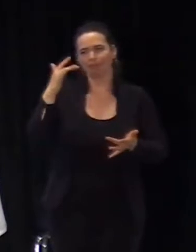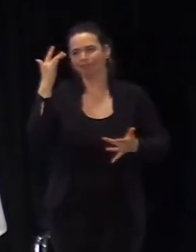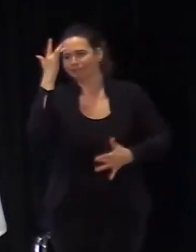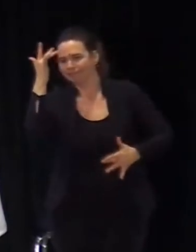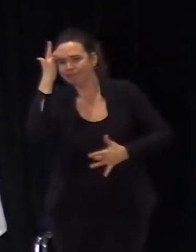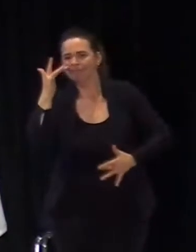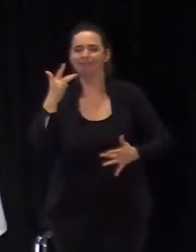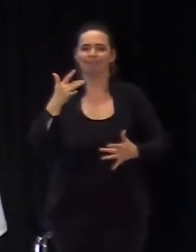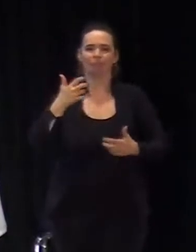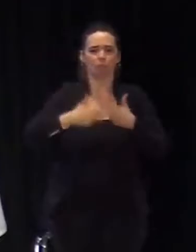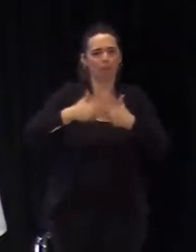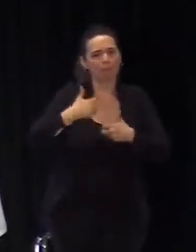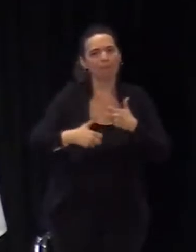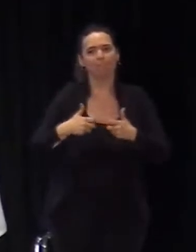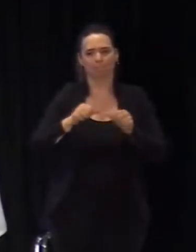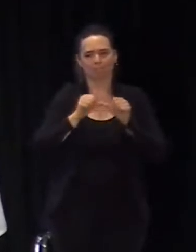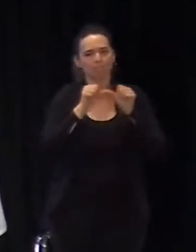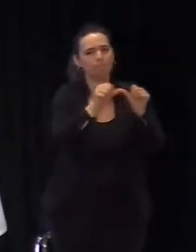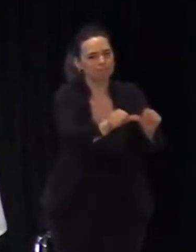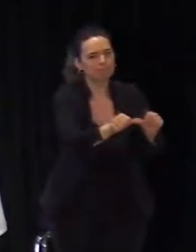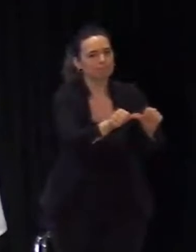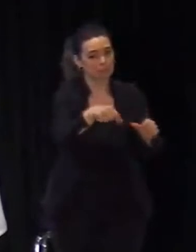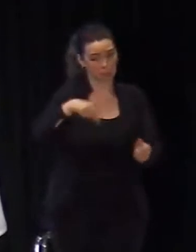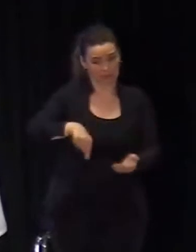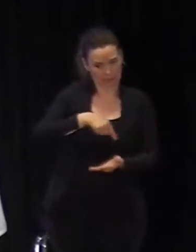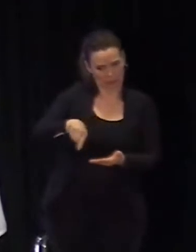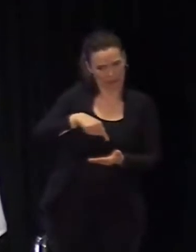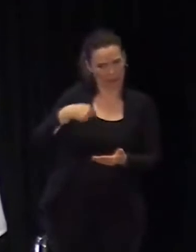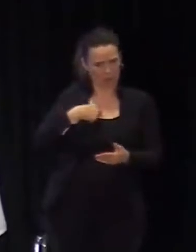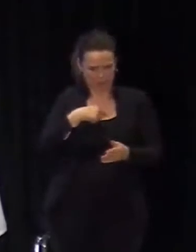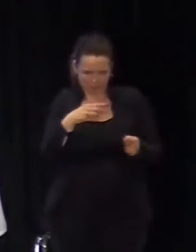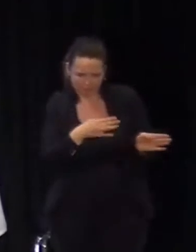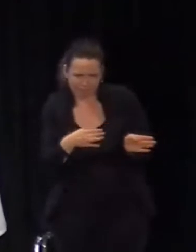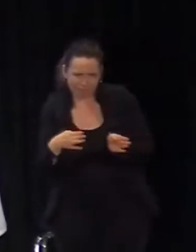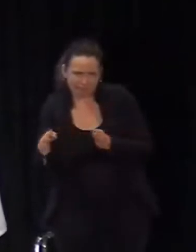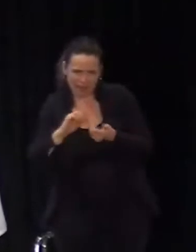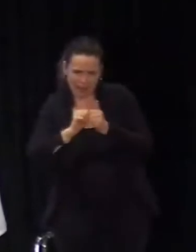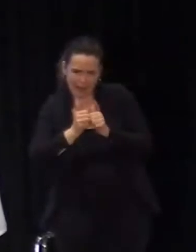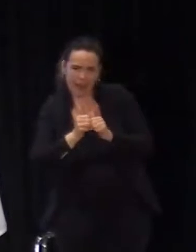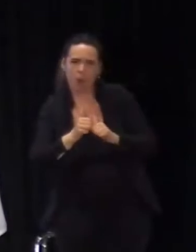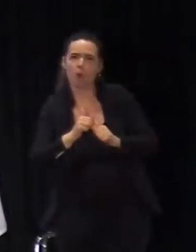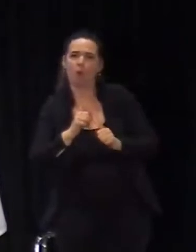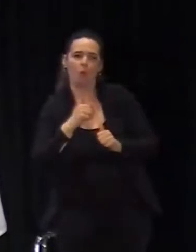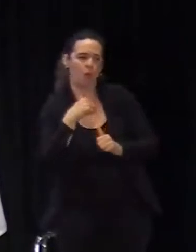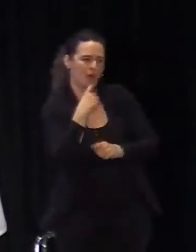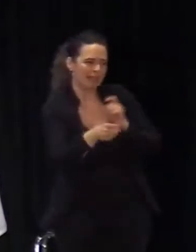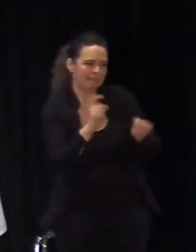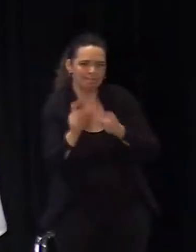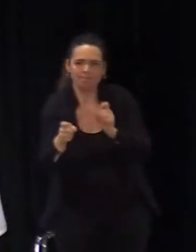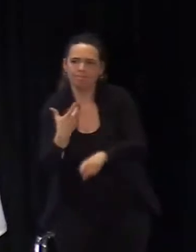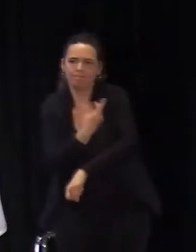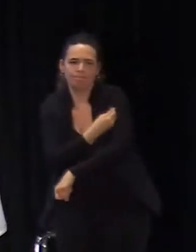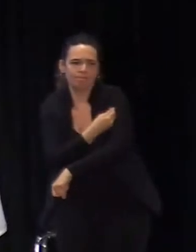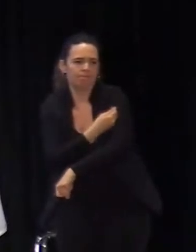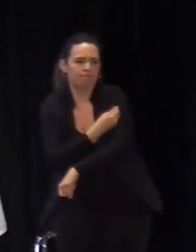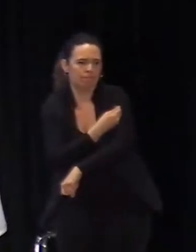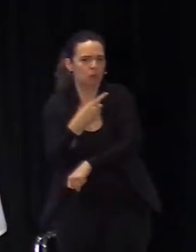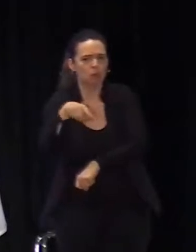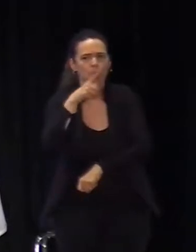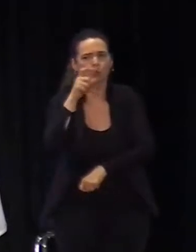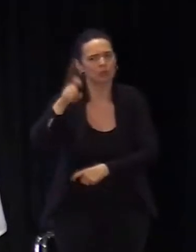We'll split up our clinics this week, Thursday and Friday at the On Center for new doses. The reason we're doing that is because we have busy second